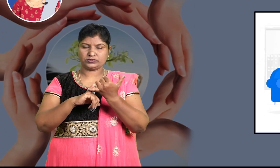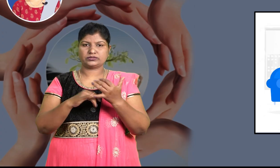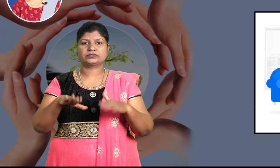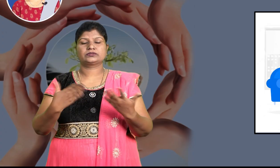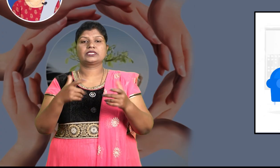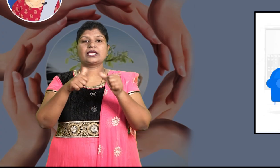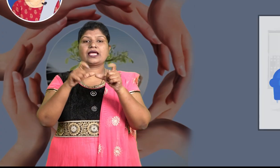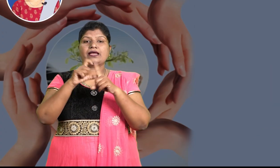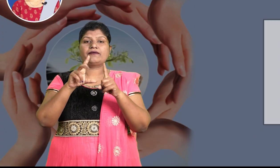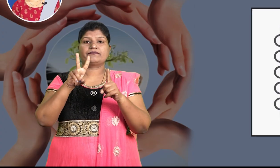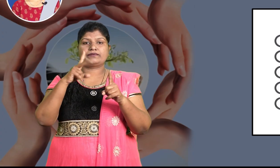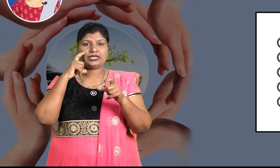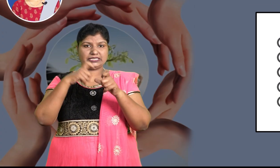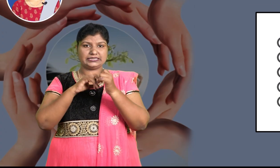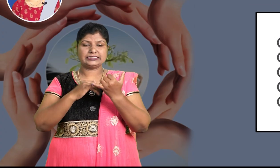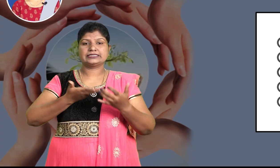advices,